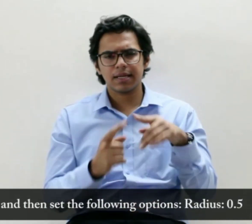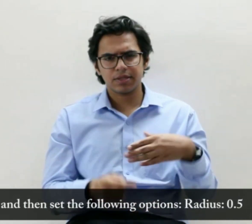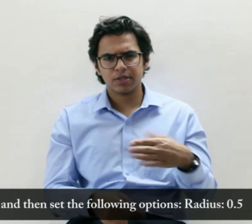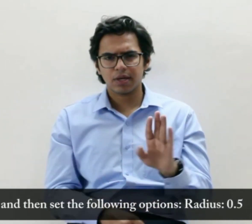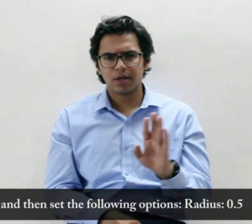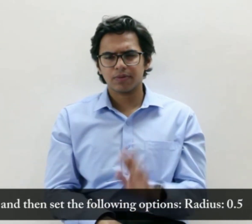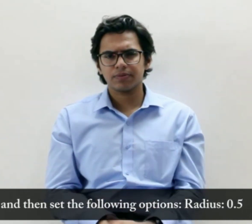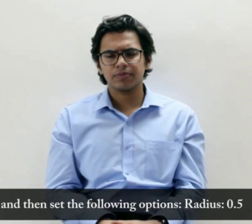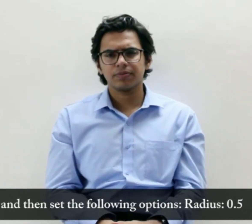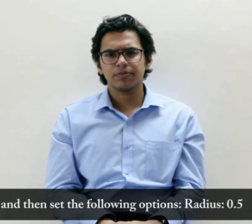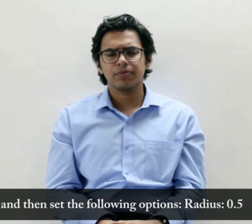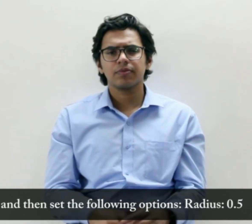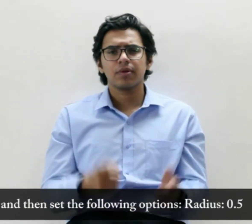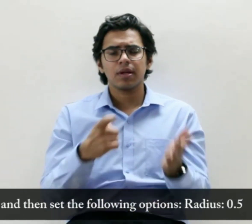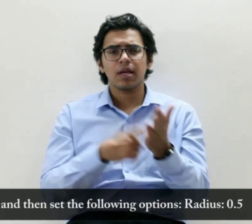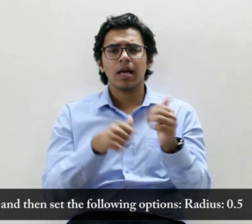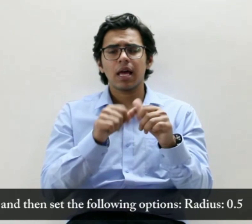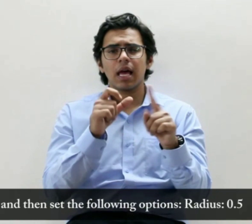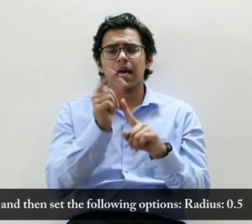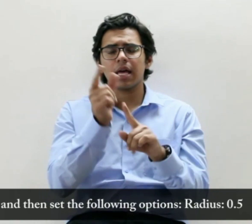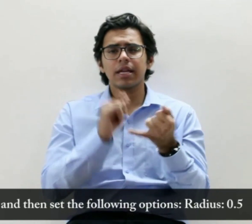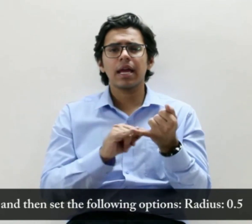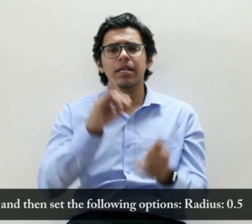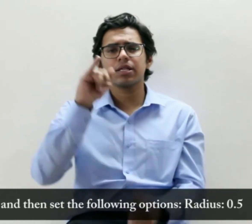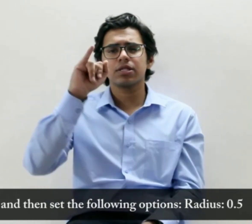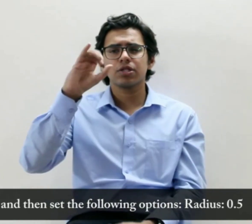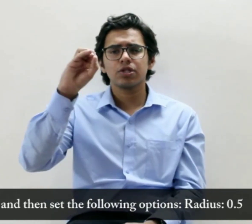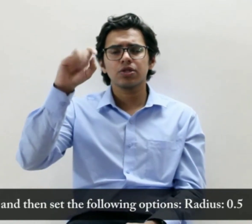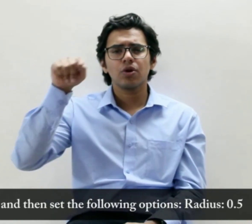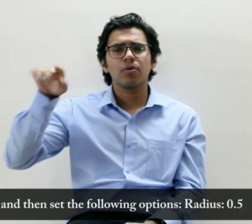options: radius 0.5.